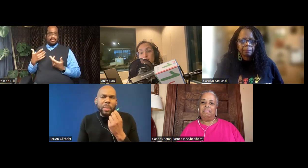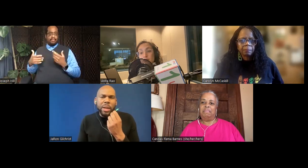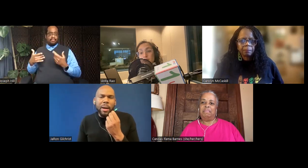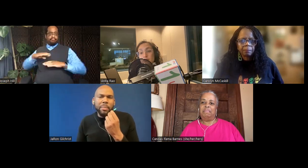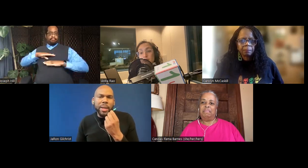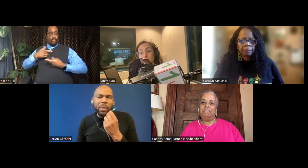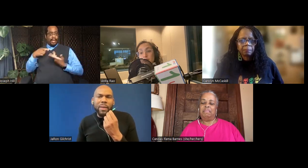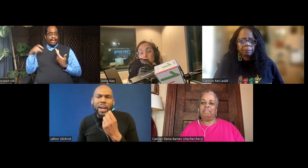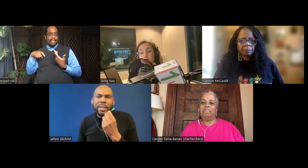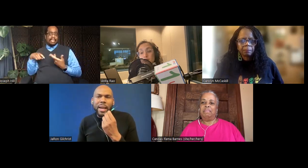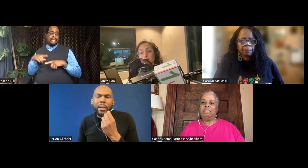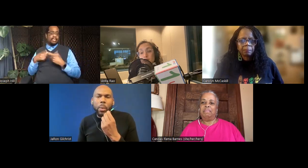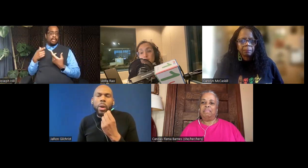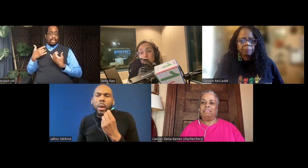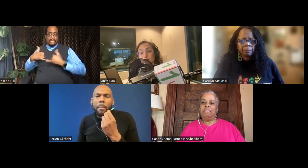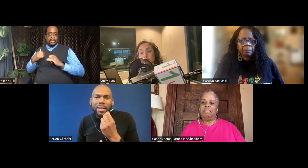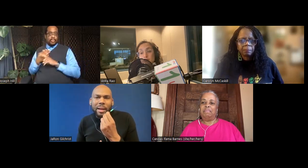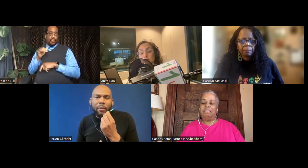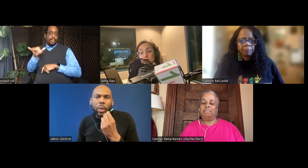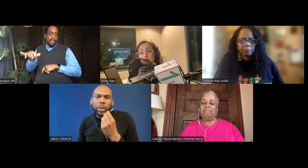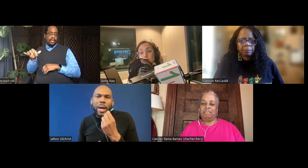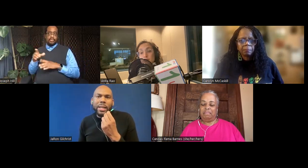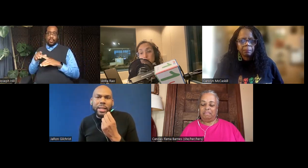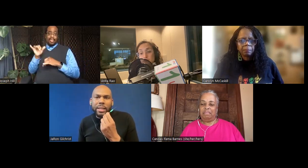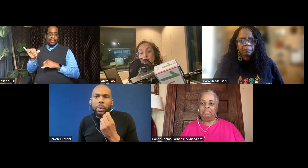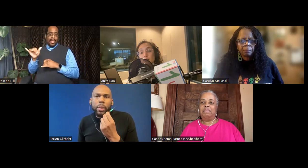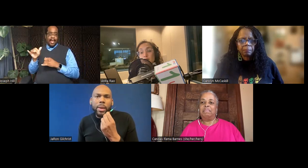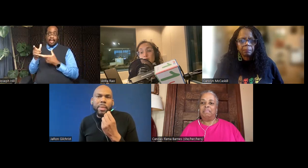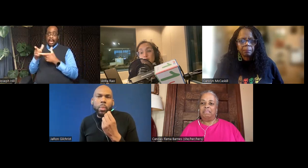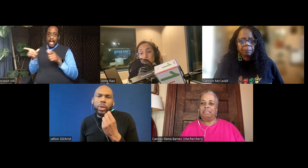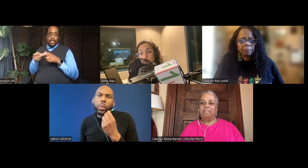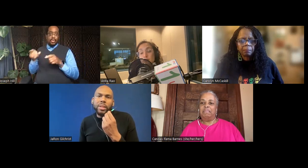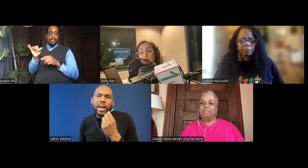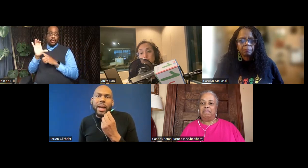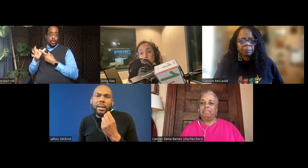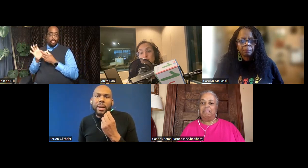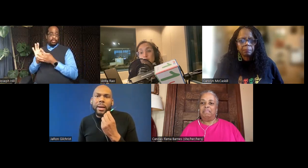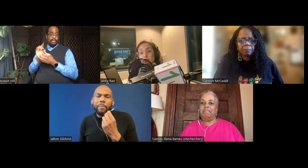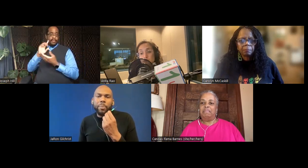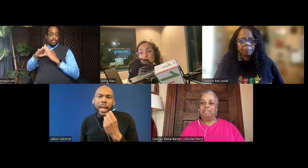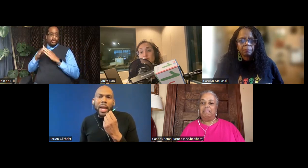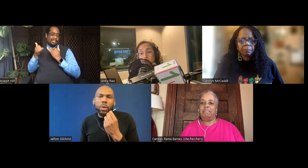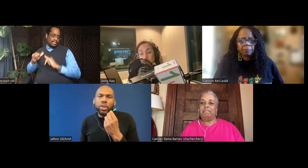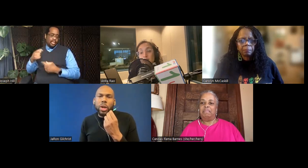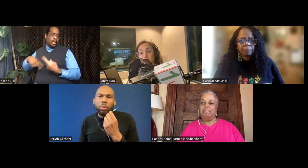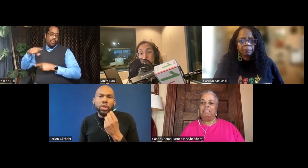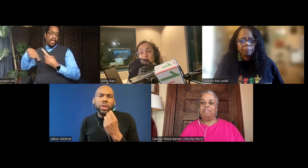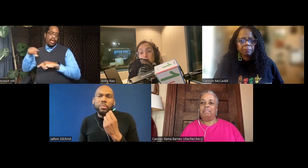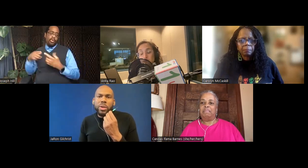change this? But what about me? How do I validate myself? What do I need? Let me work towards that. Language and